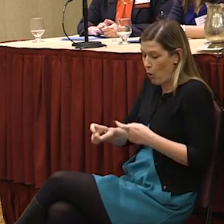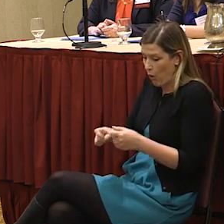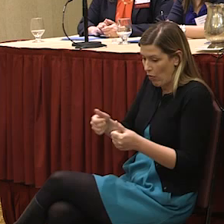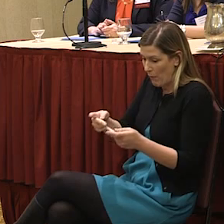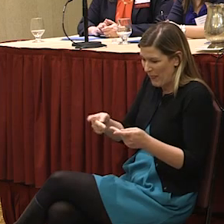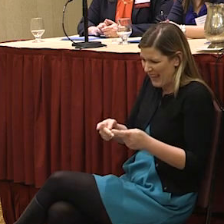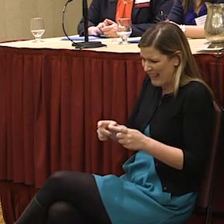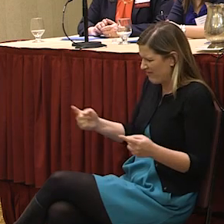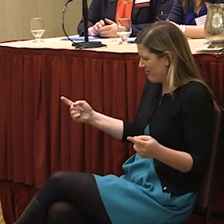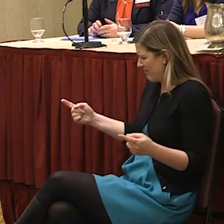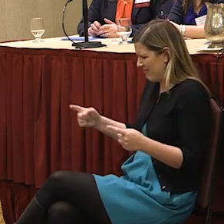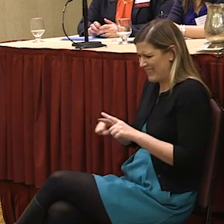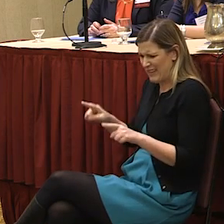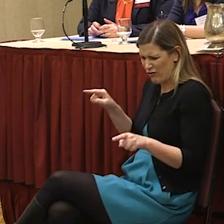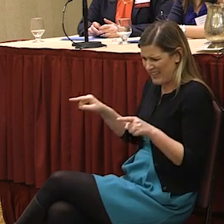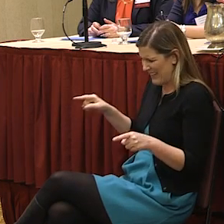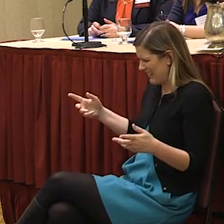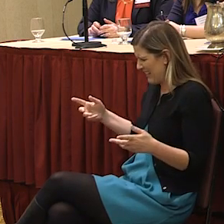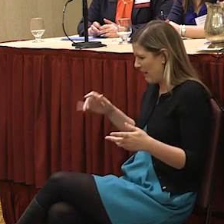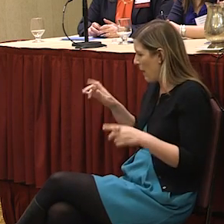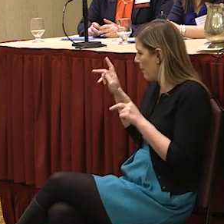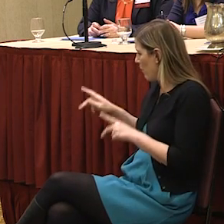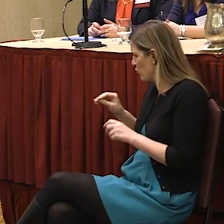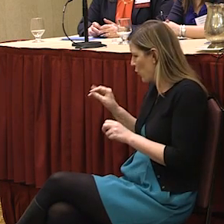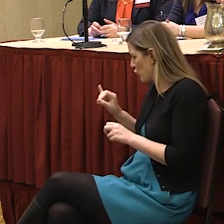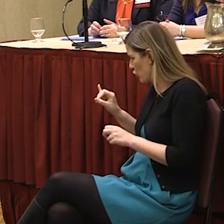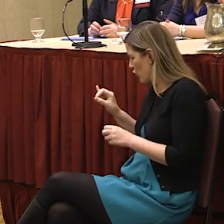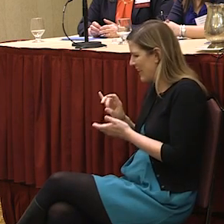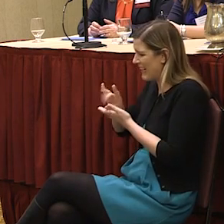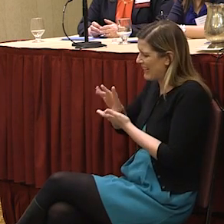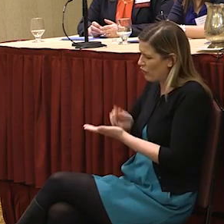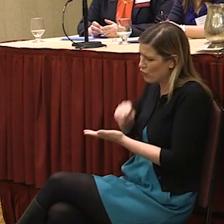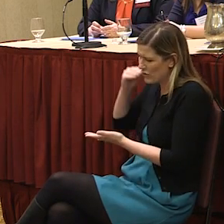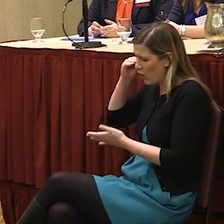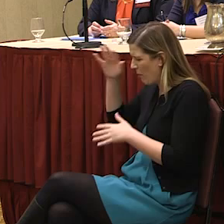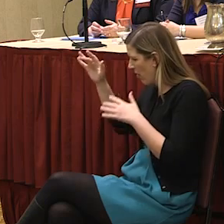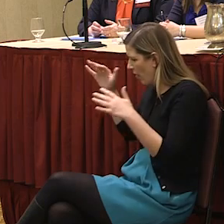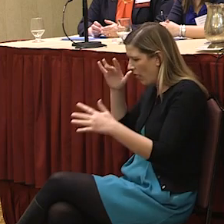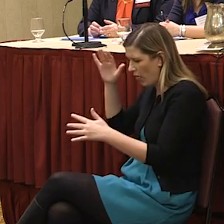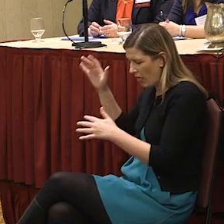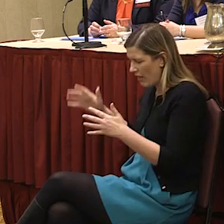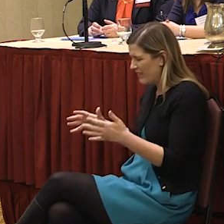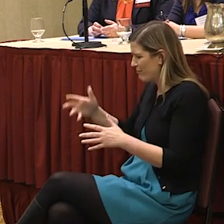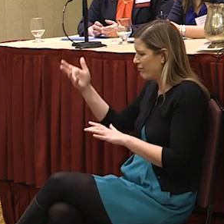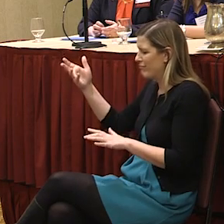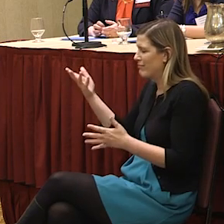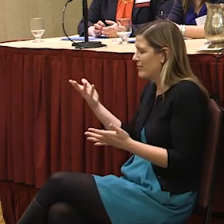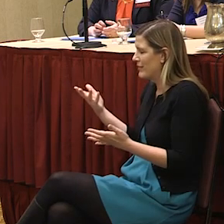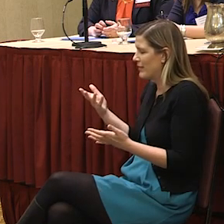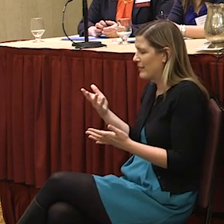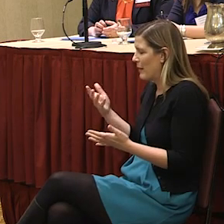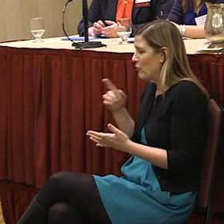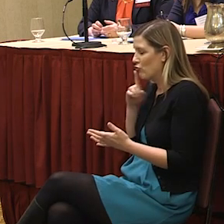it's a totally different piece. And meanwhile, the person has no insurance and they get kicked out of the nursing home and it's like, you can't even make this